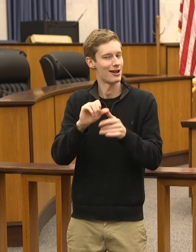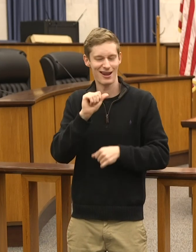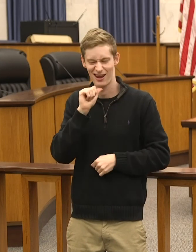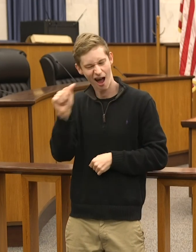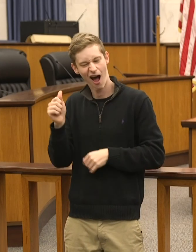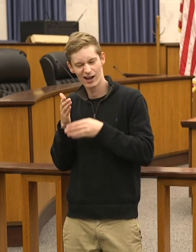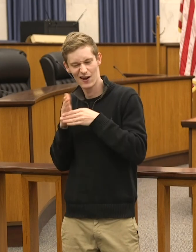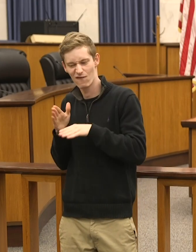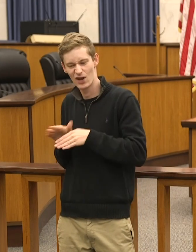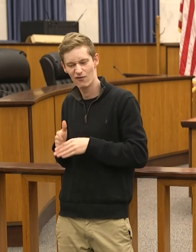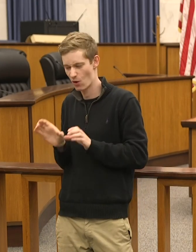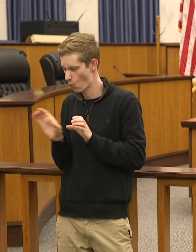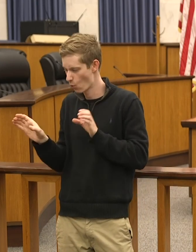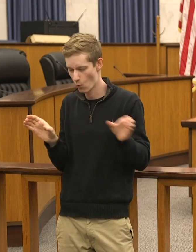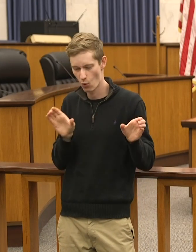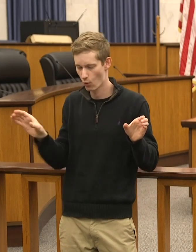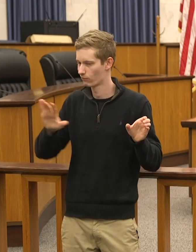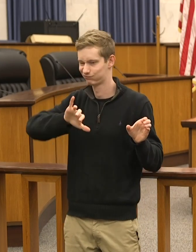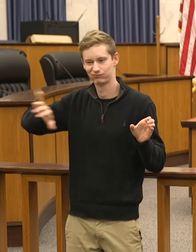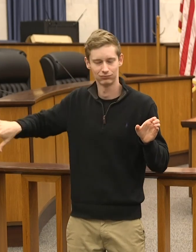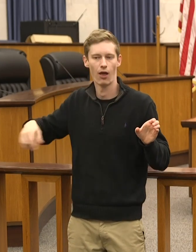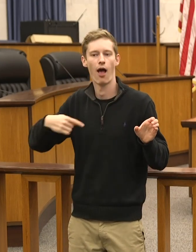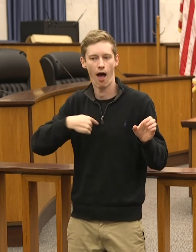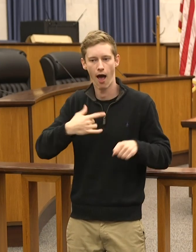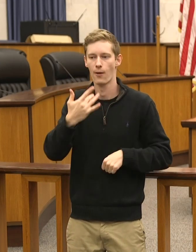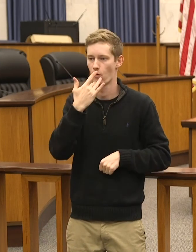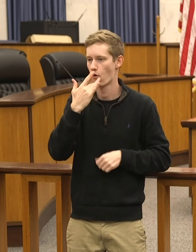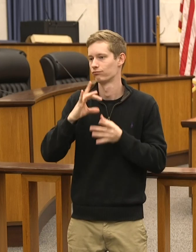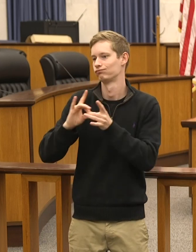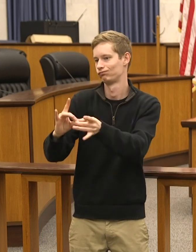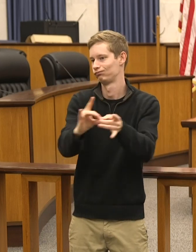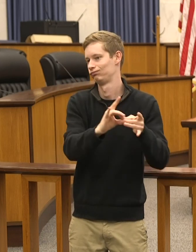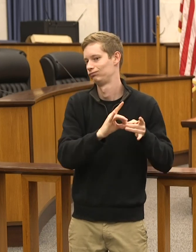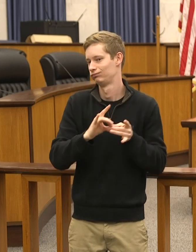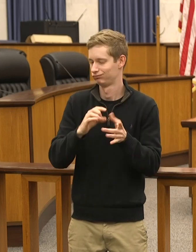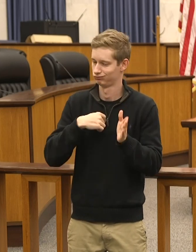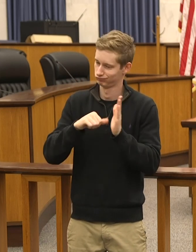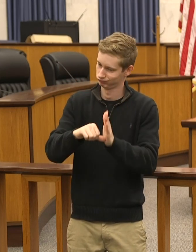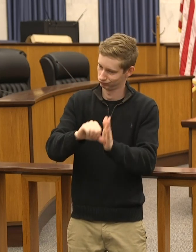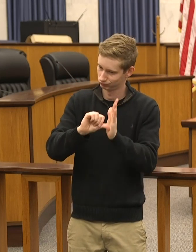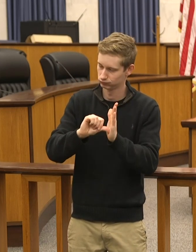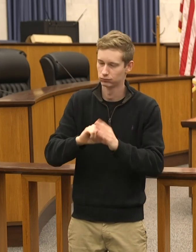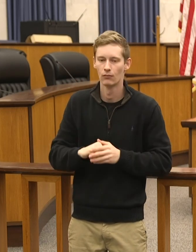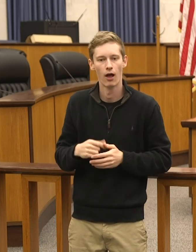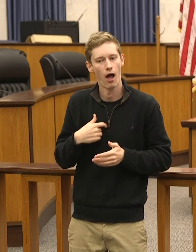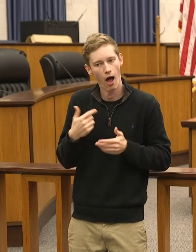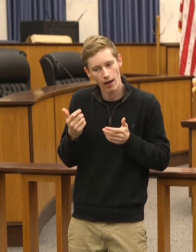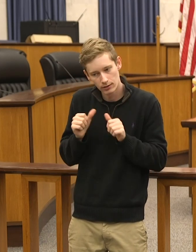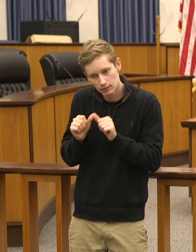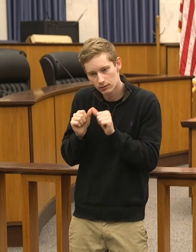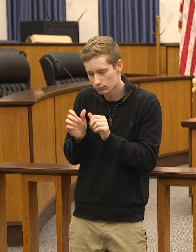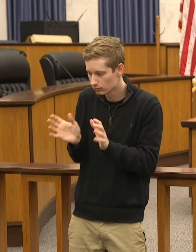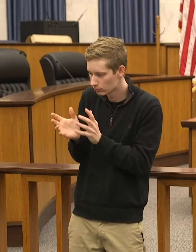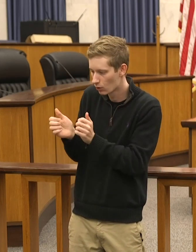of those who are elected to the city council for us to continue to move a progressive, positive agenda